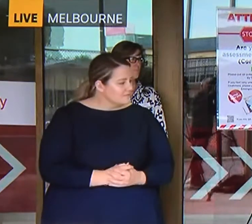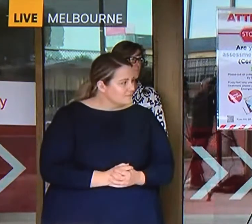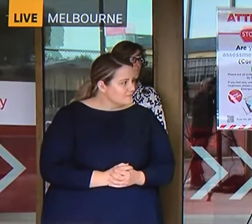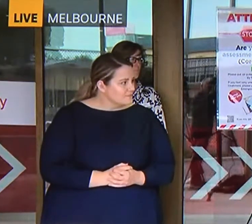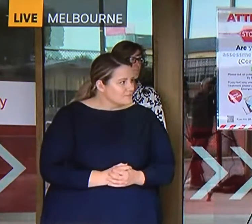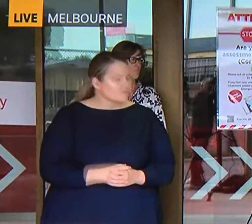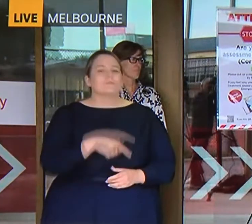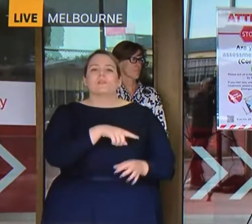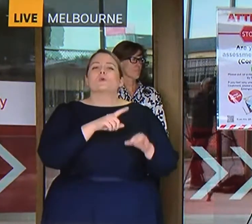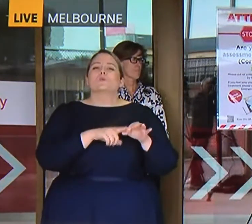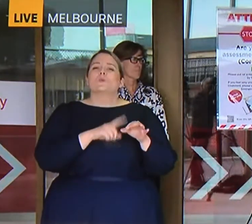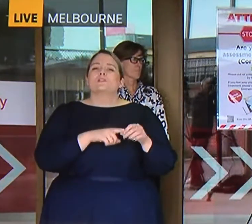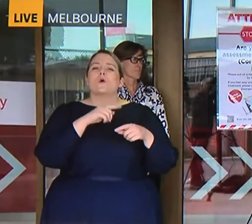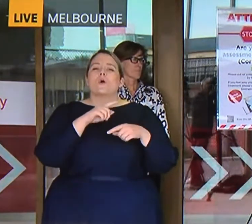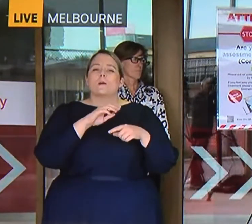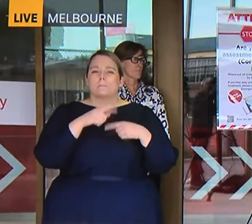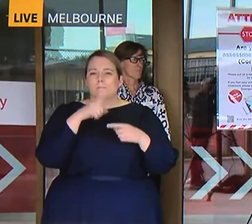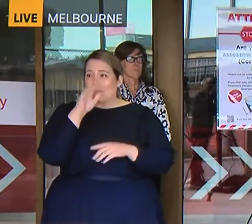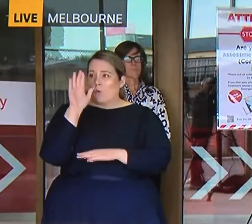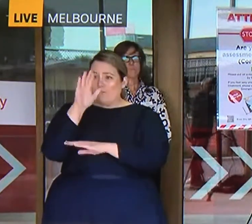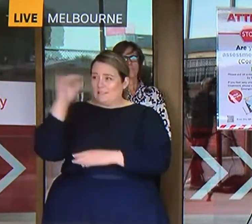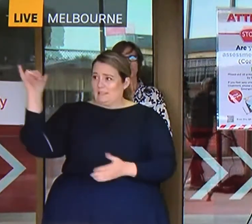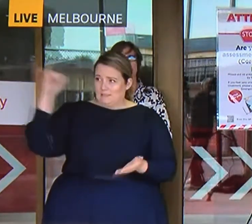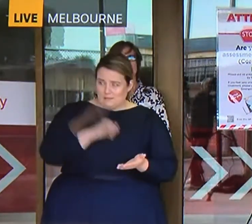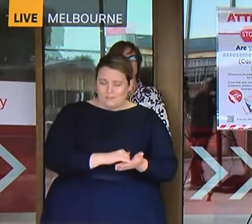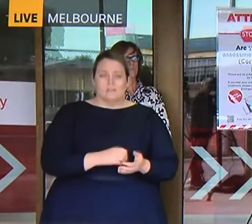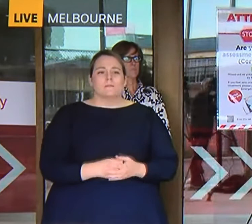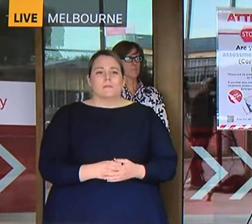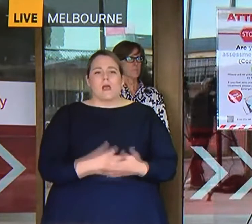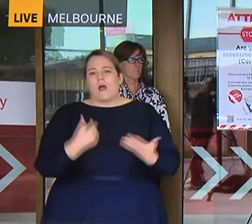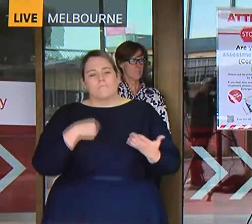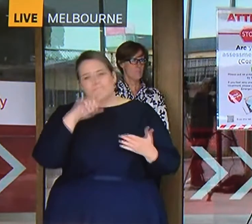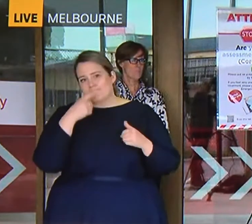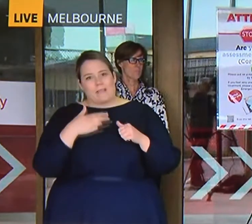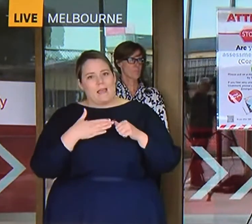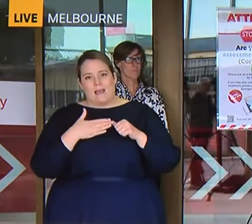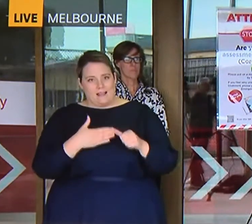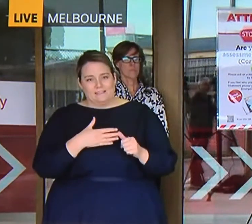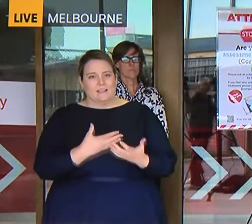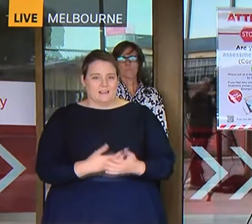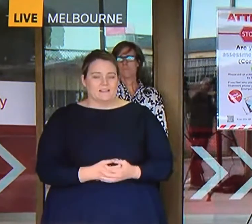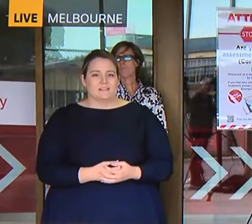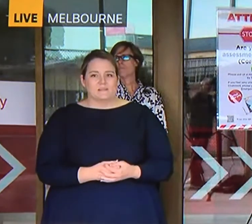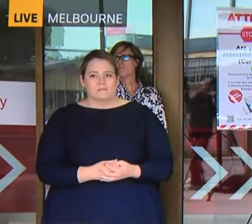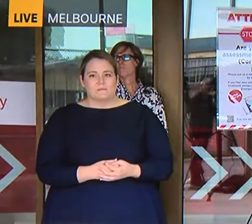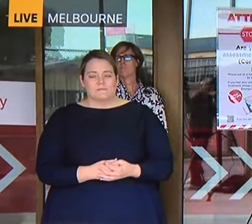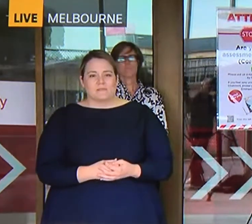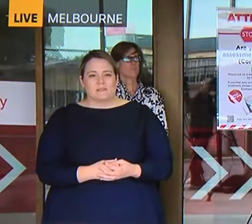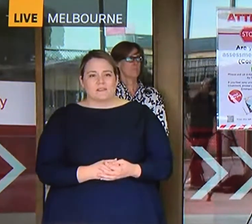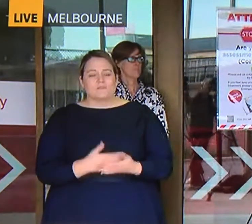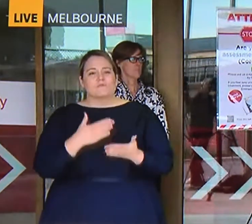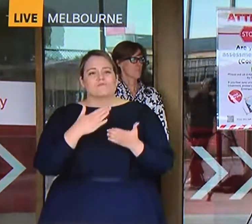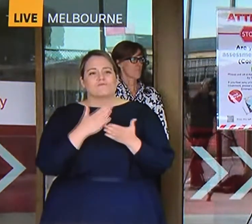So it's a question about overseas arrivals. I'll have to refer that one, I apologise, to Border Force and Home